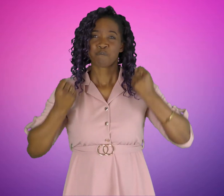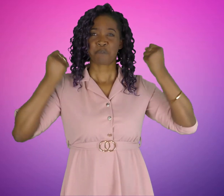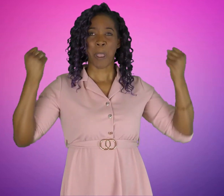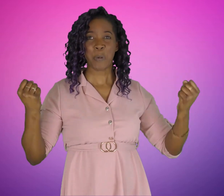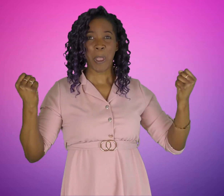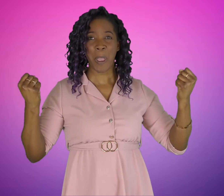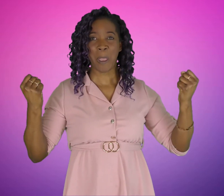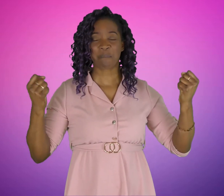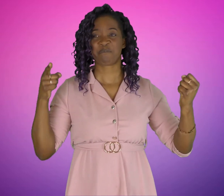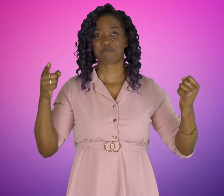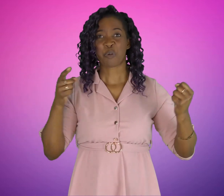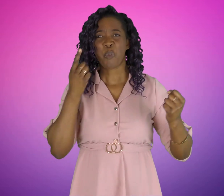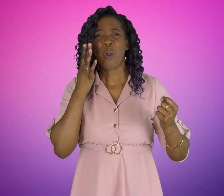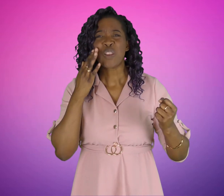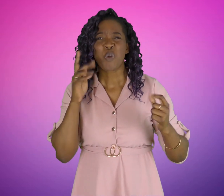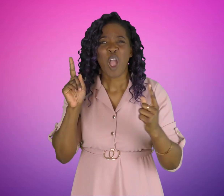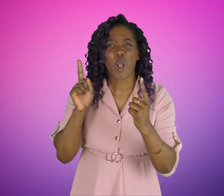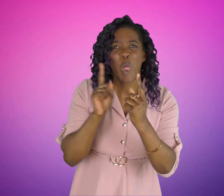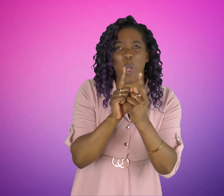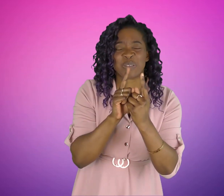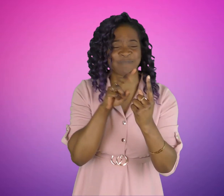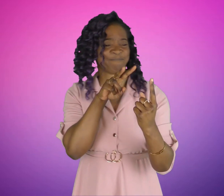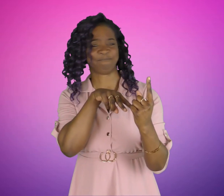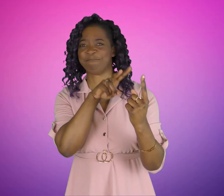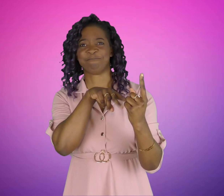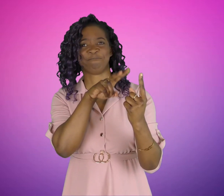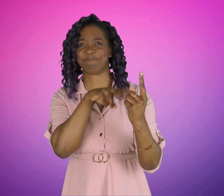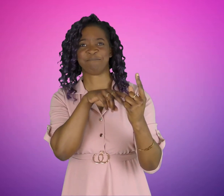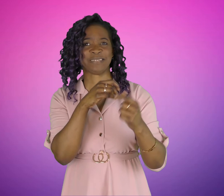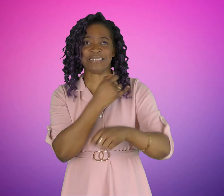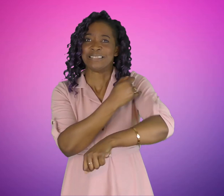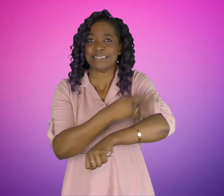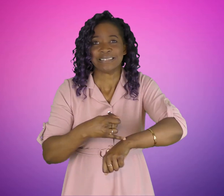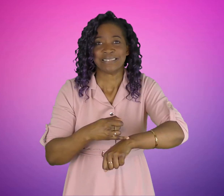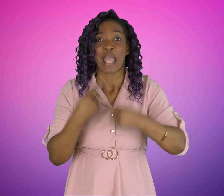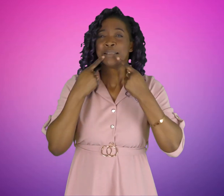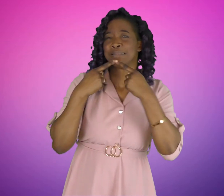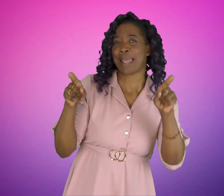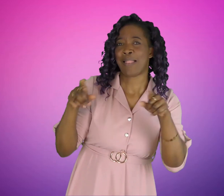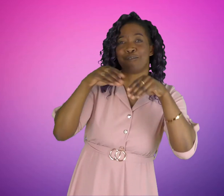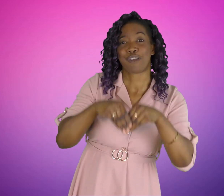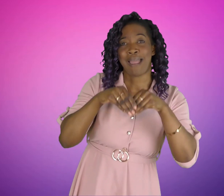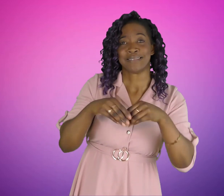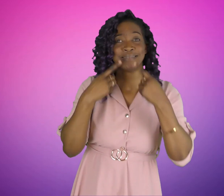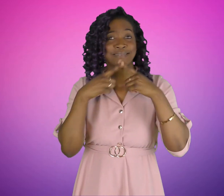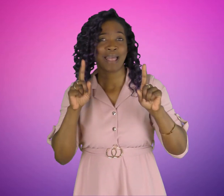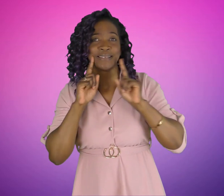as all the power he has. And on a close inspection, this guy just doesn't pass. Tell your friends, tell